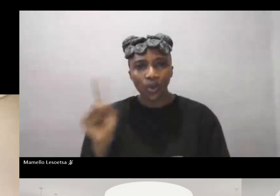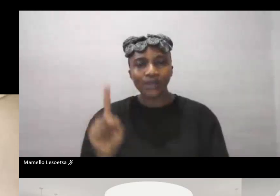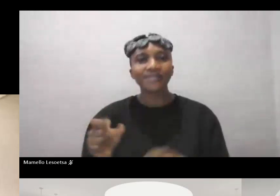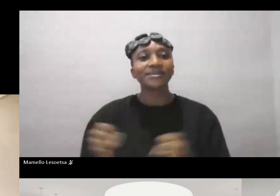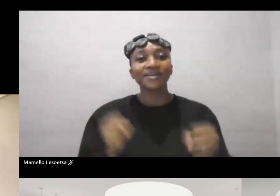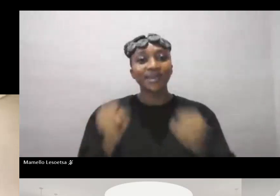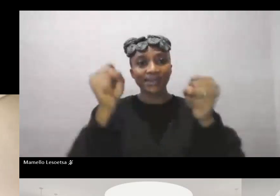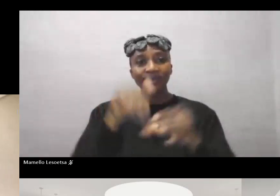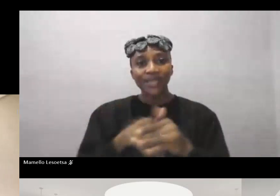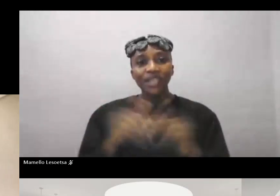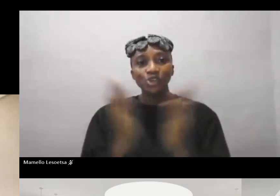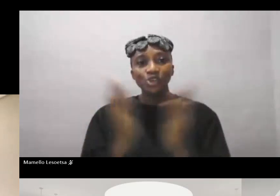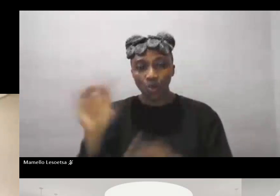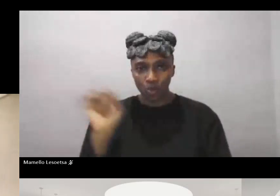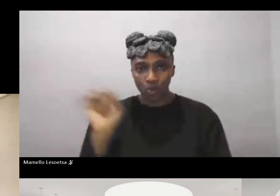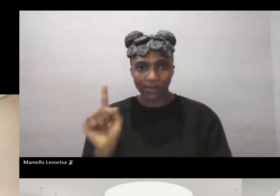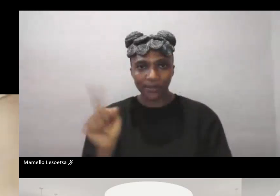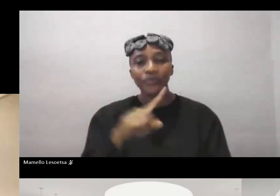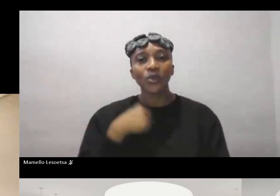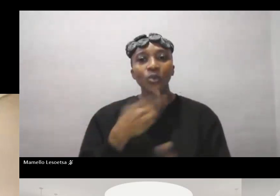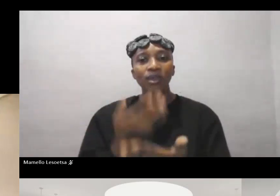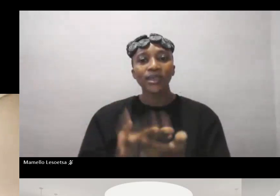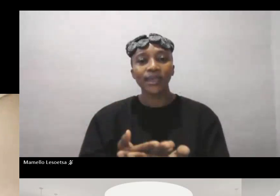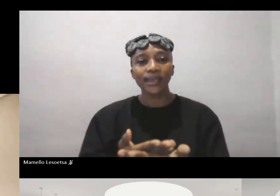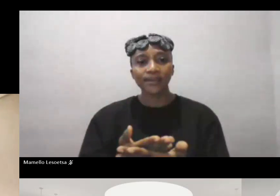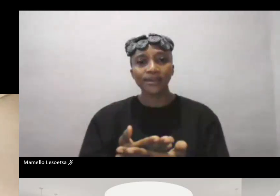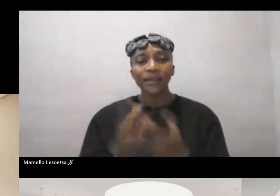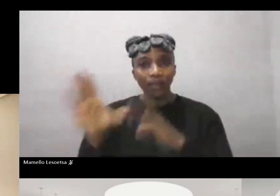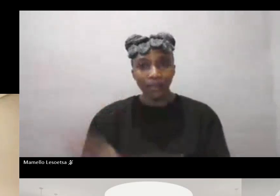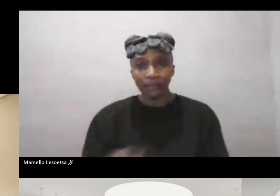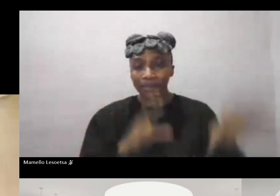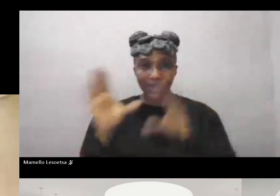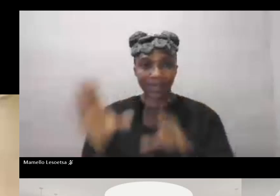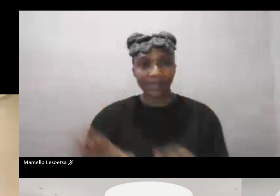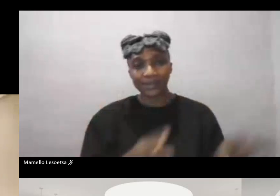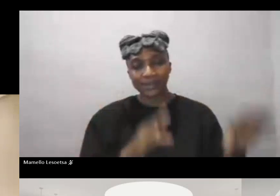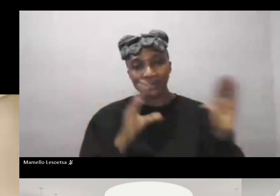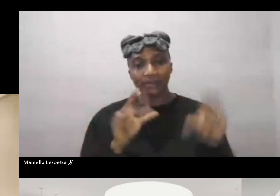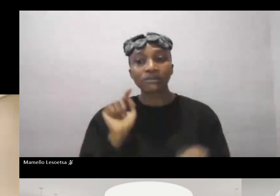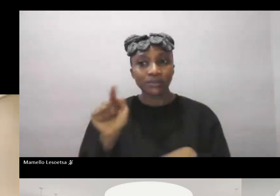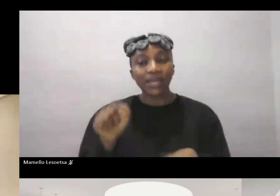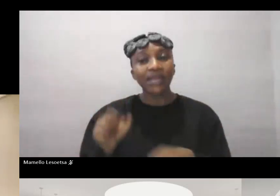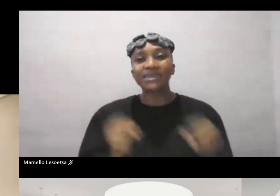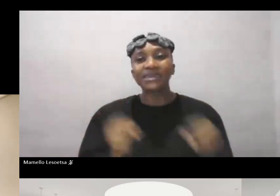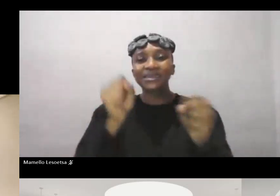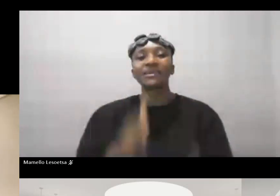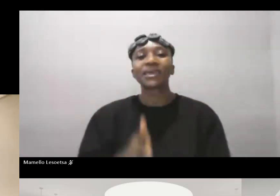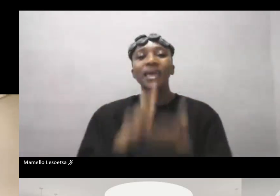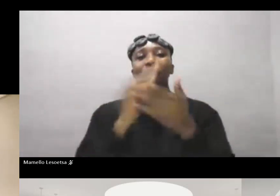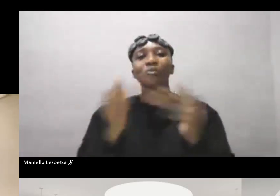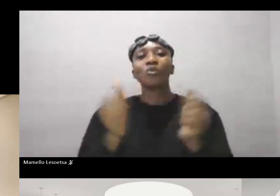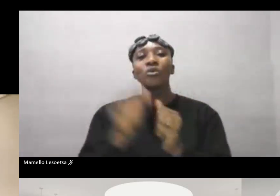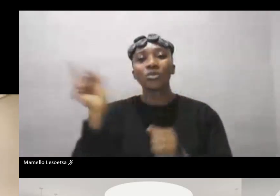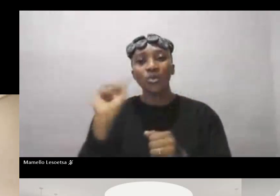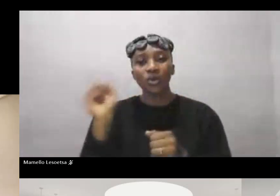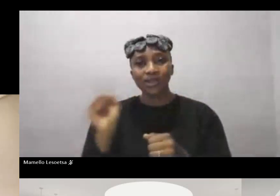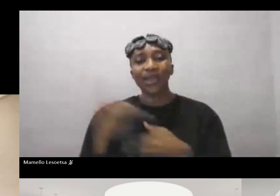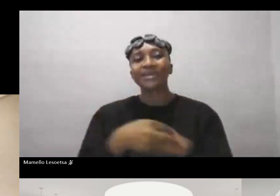school that we can implement that will help with the addressing the learner's